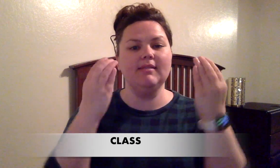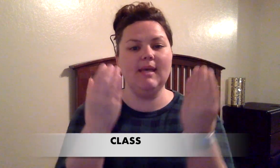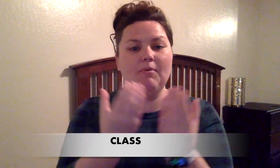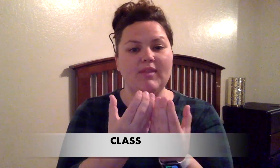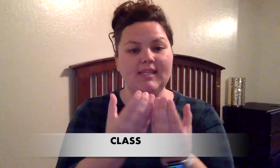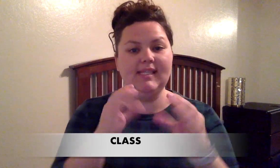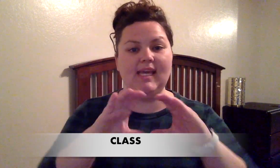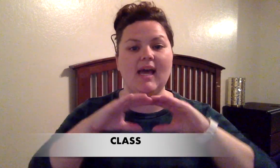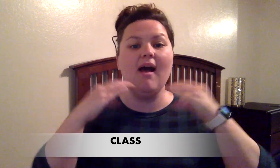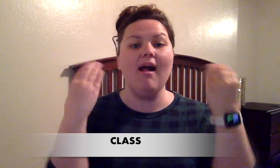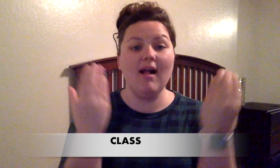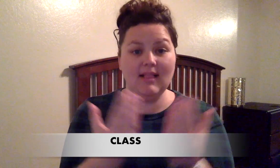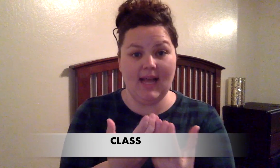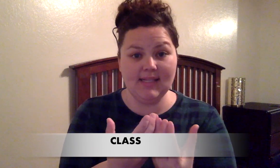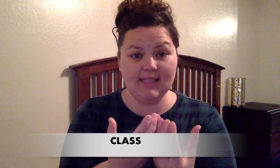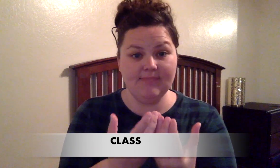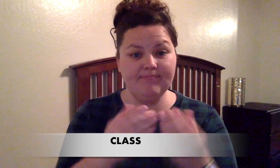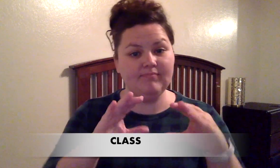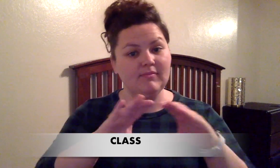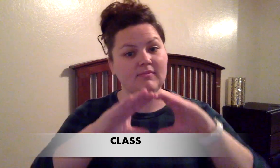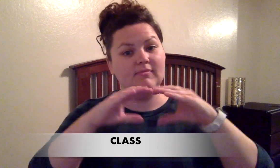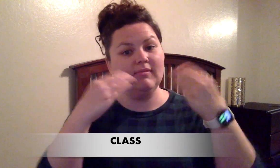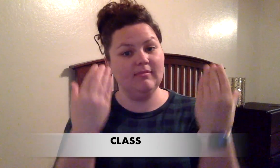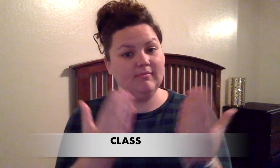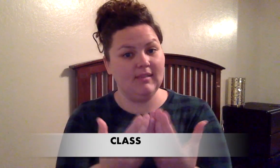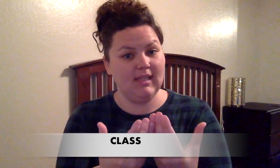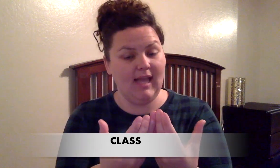concept, but with a C. Class. Class.